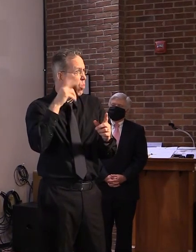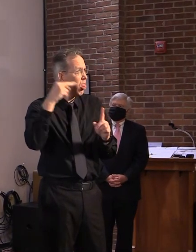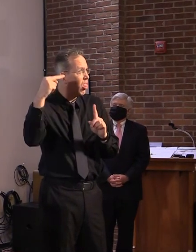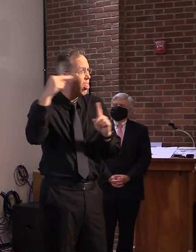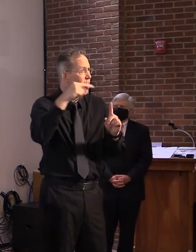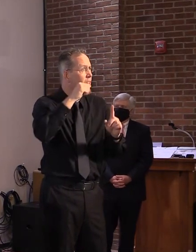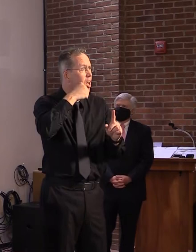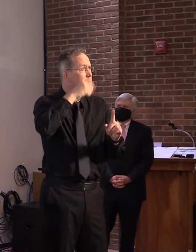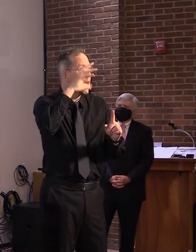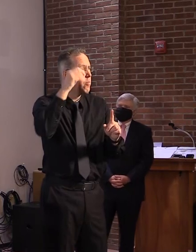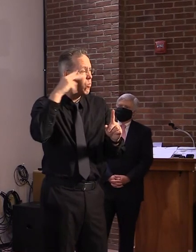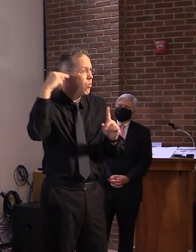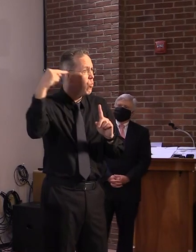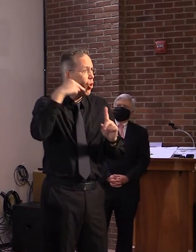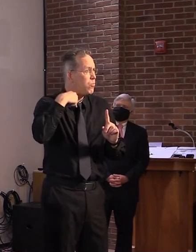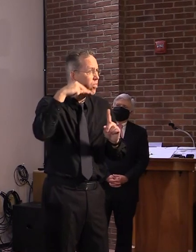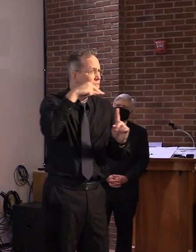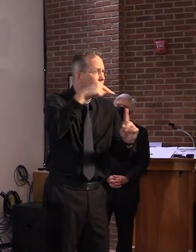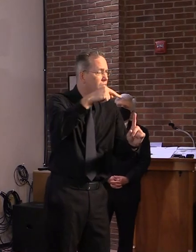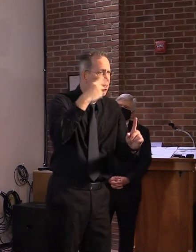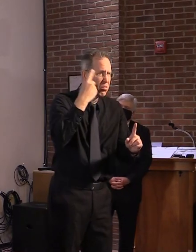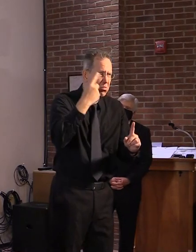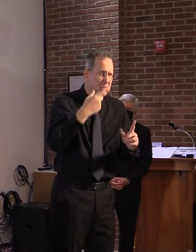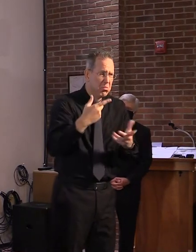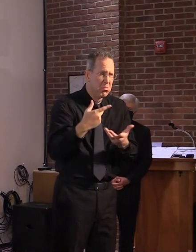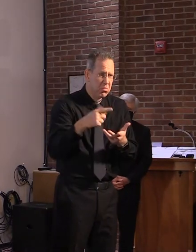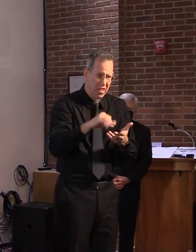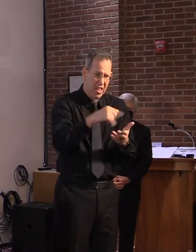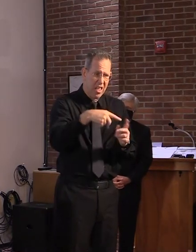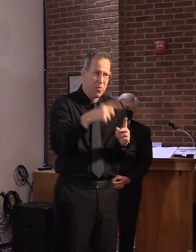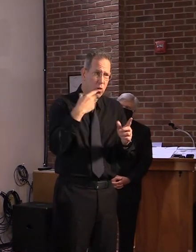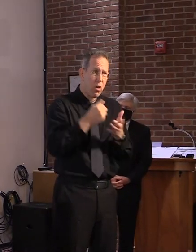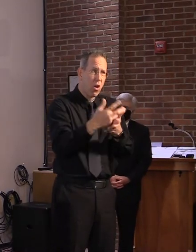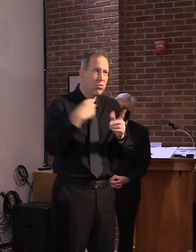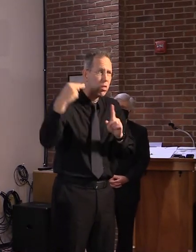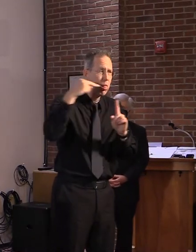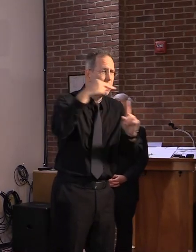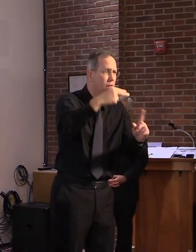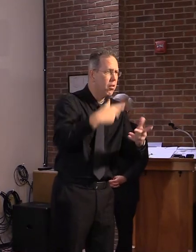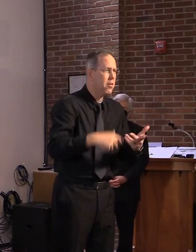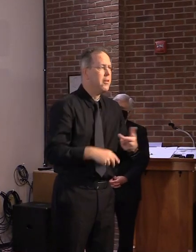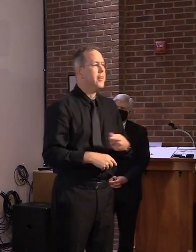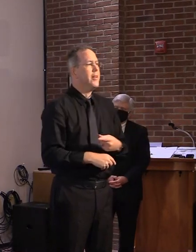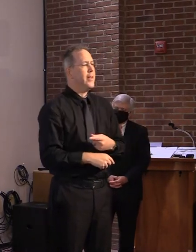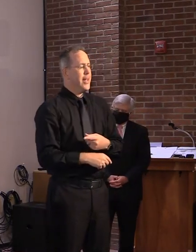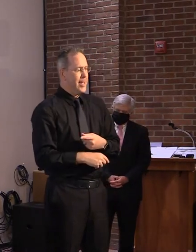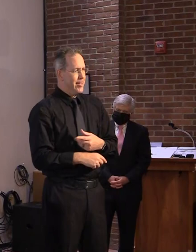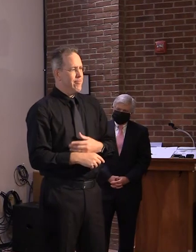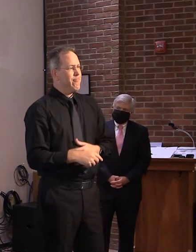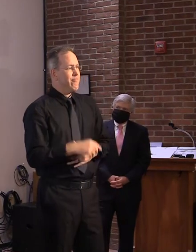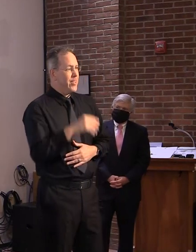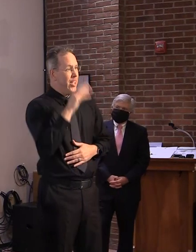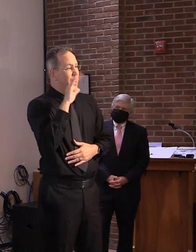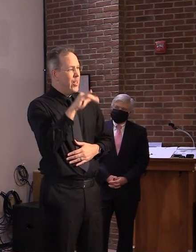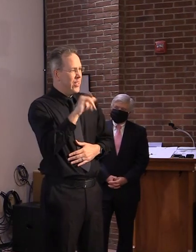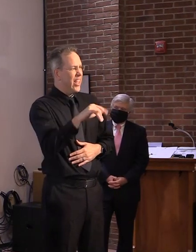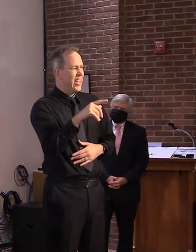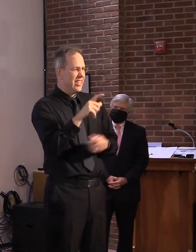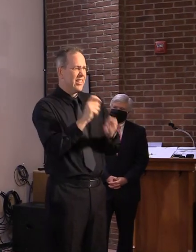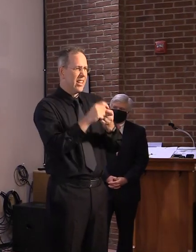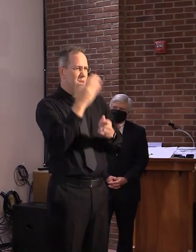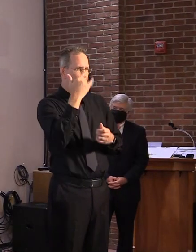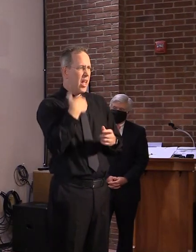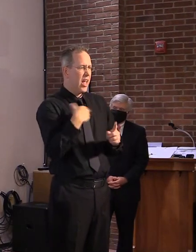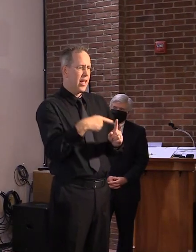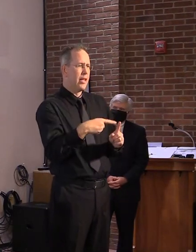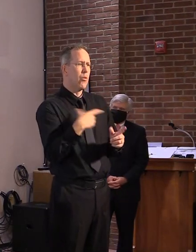indeed the reason why it's been talk and no action, because that's a concern, obviously,